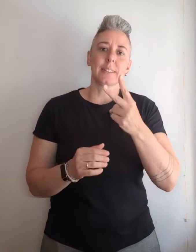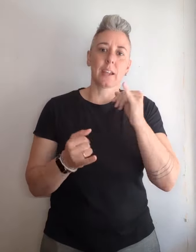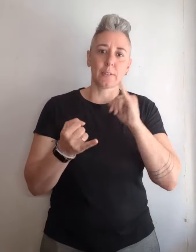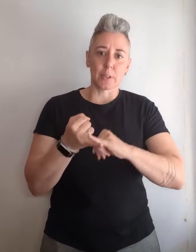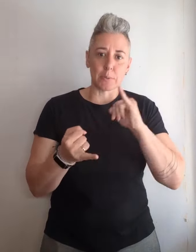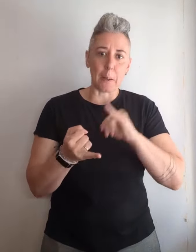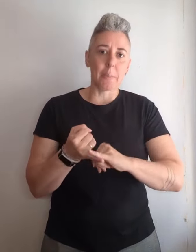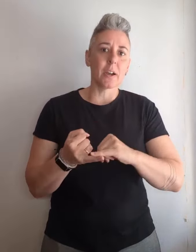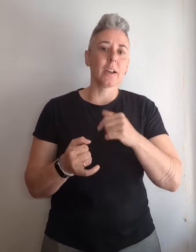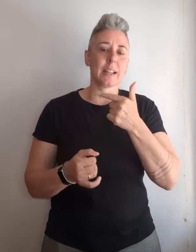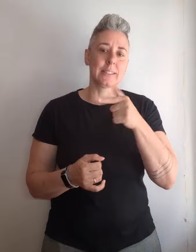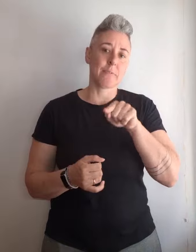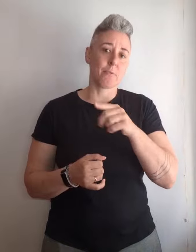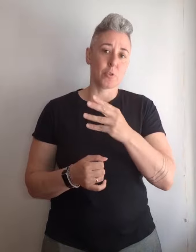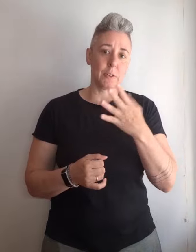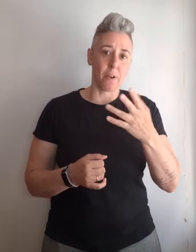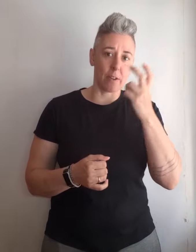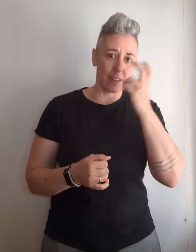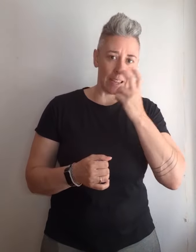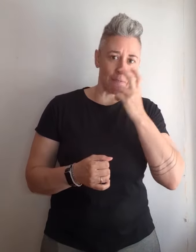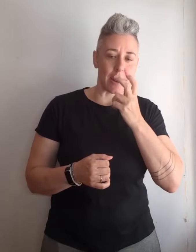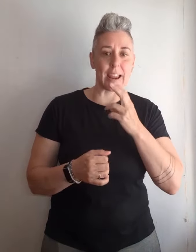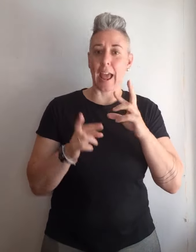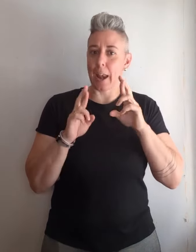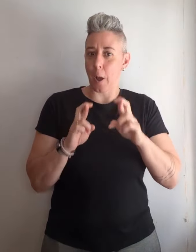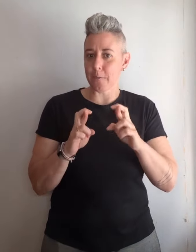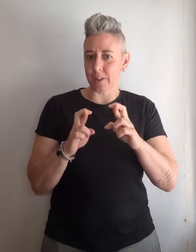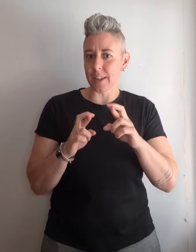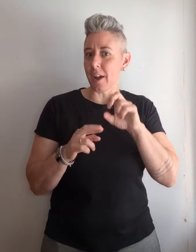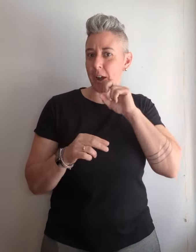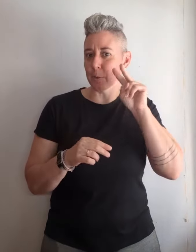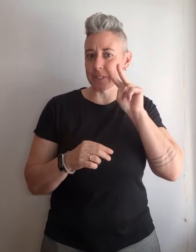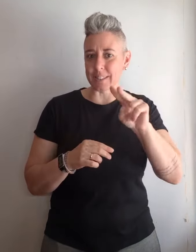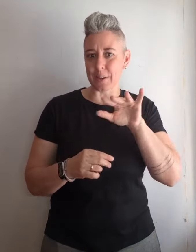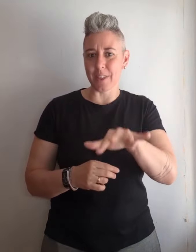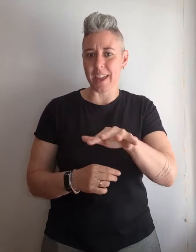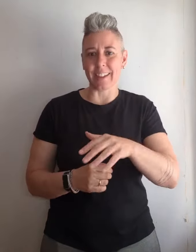the 2nd of September at 7:45 in the evening, and hopefully I'll see you there.